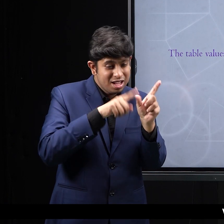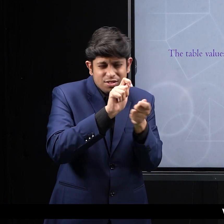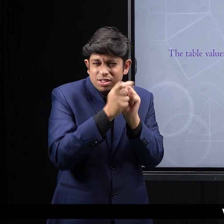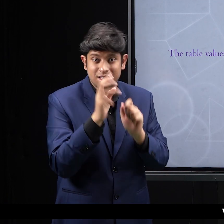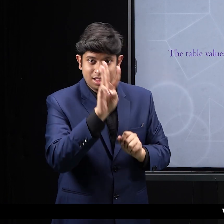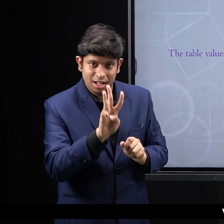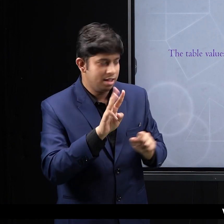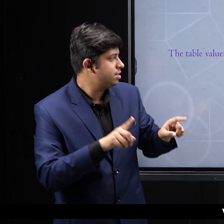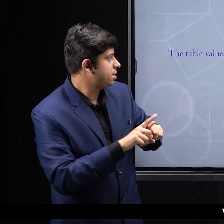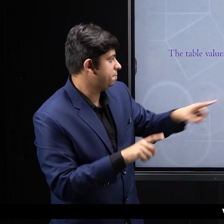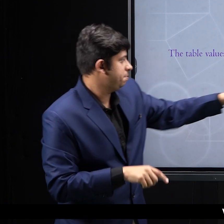3.